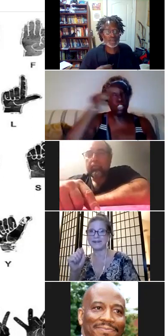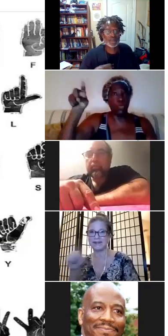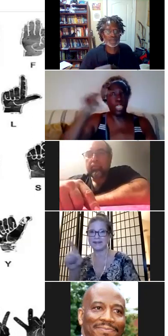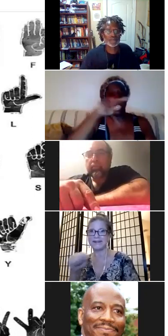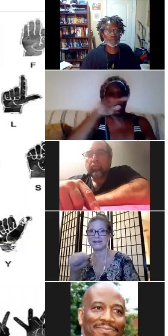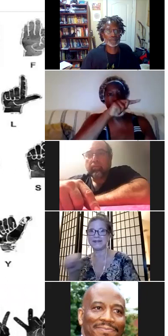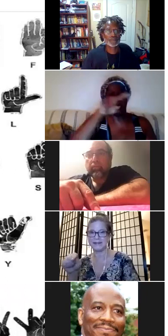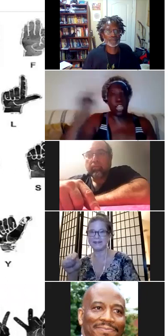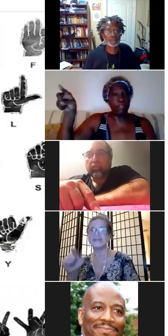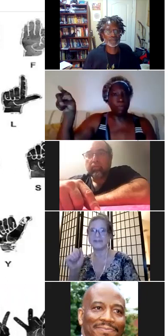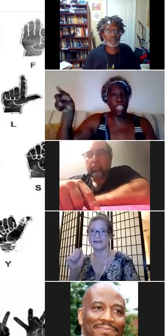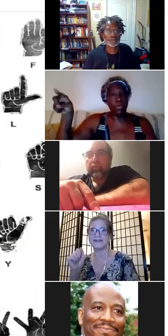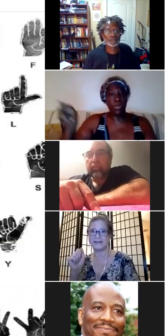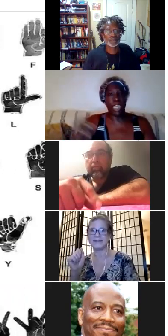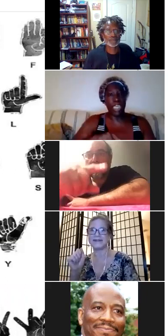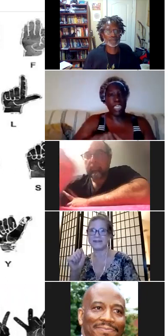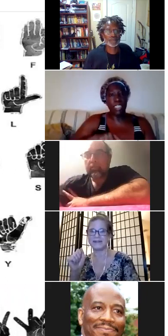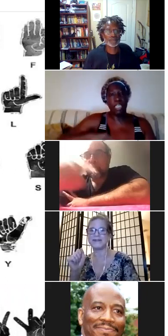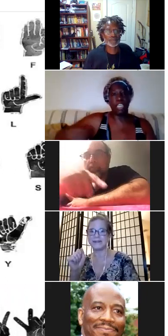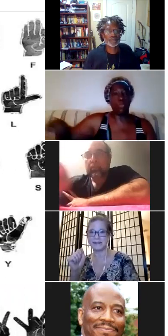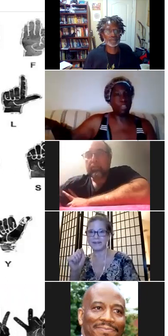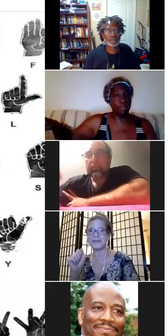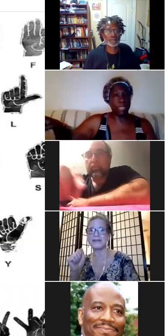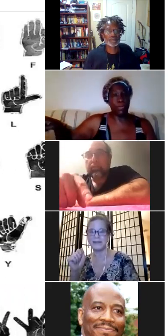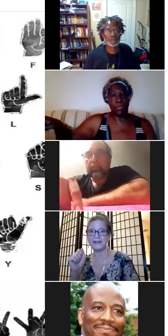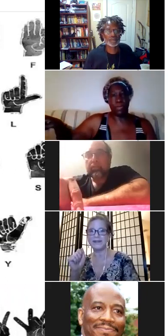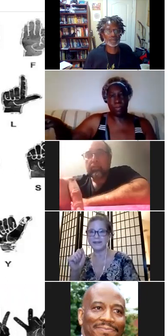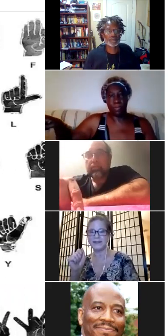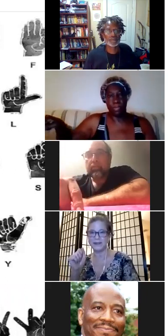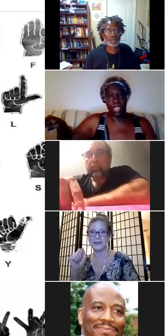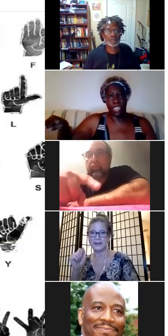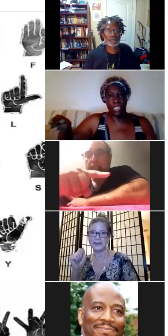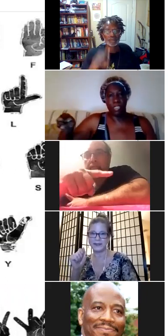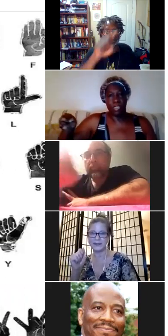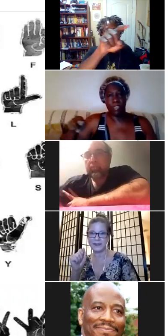yourself. it goes away from you, in and away from you.